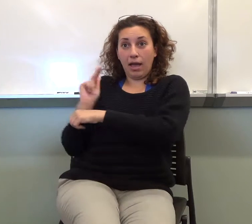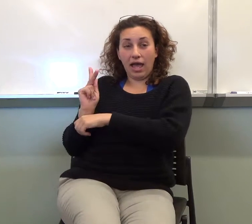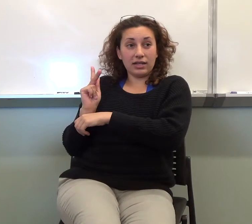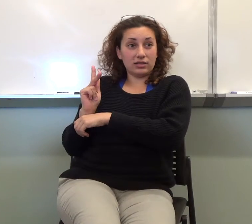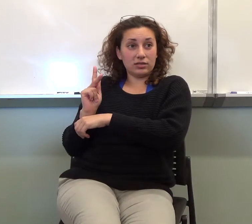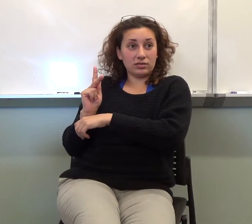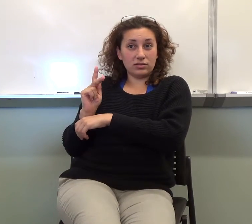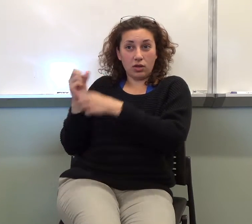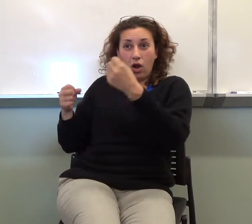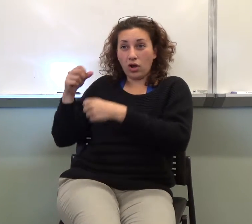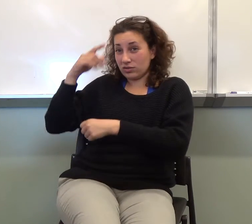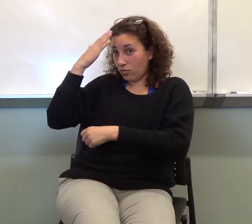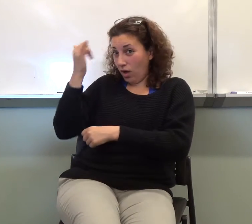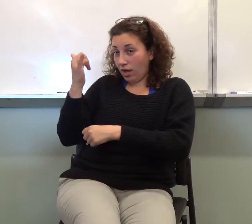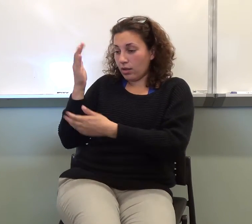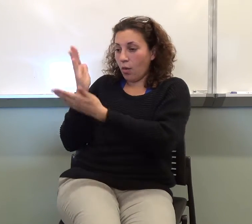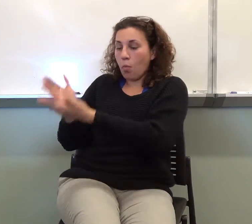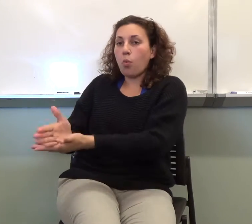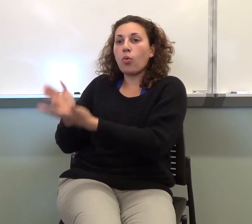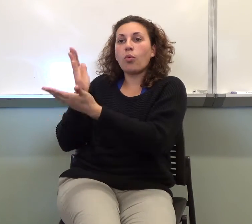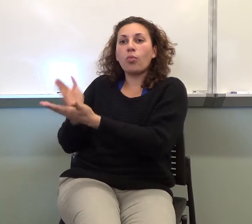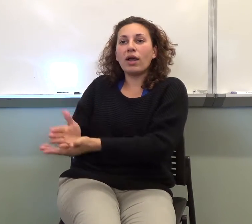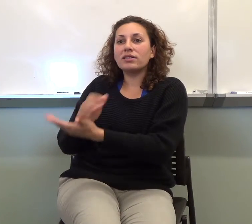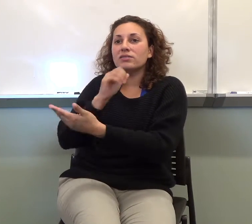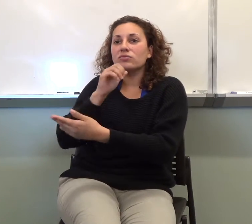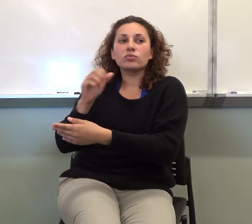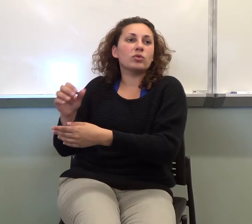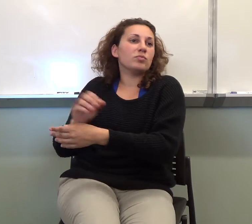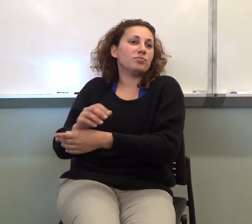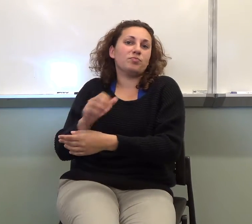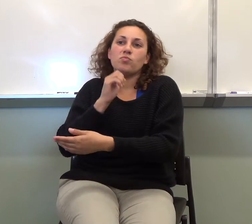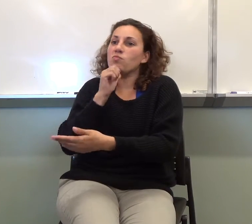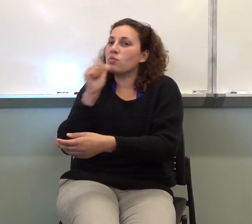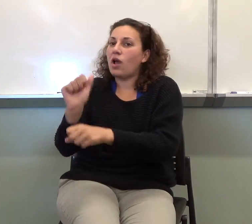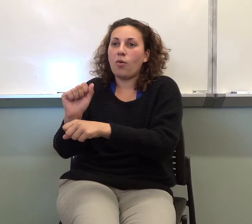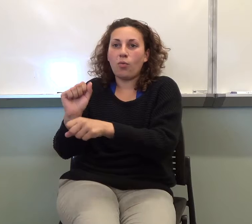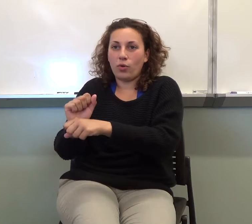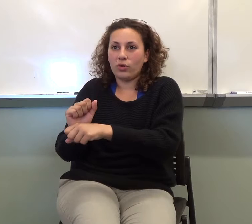a third-party part, which, by the way, was made in the United States.